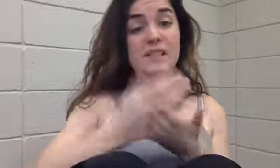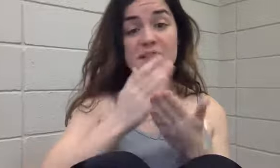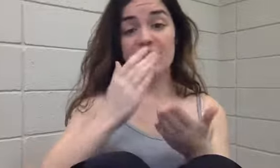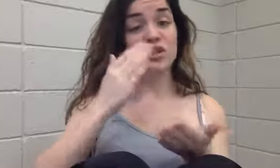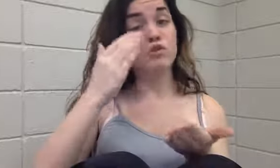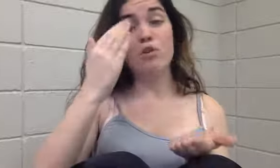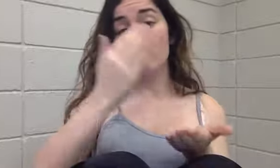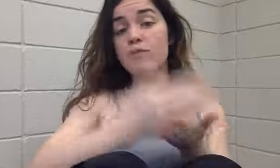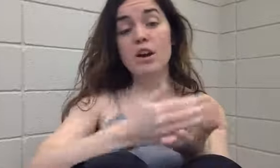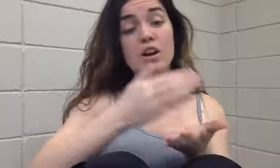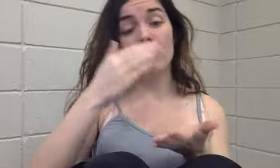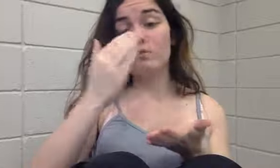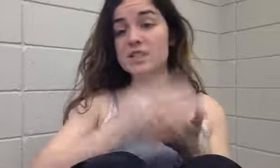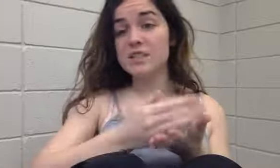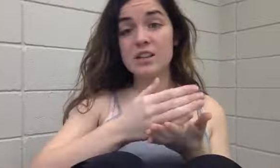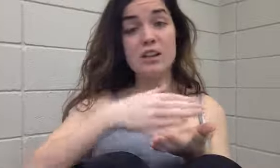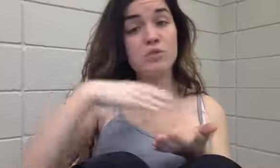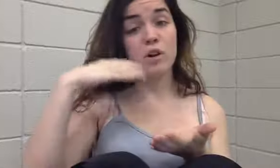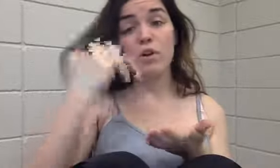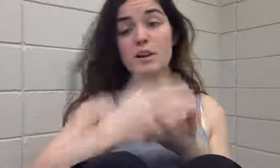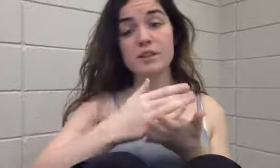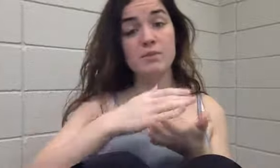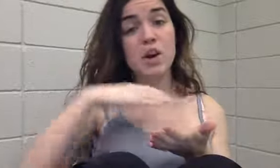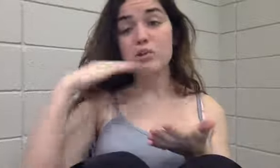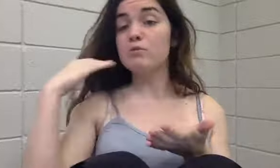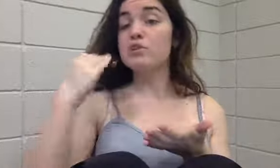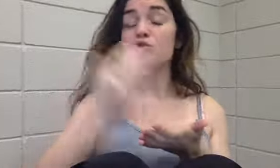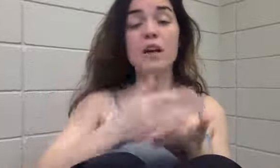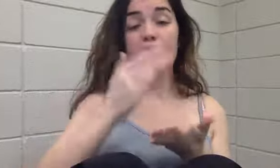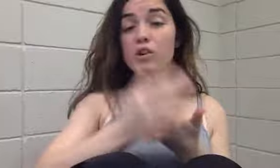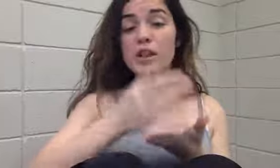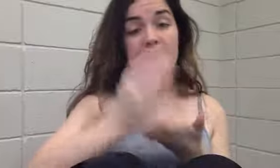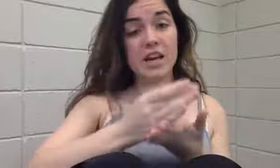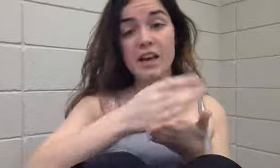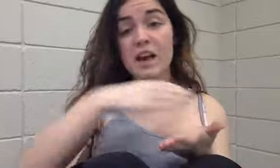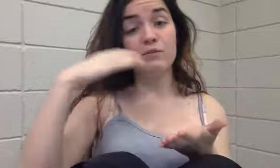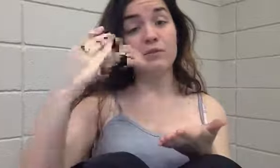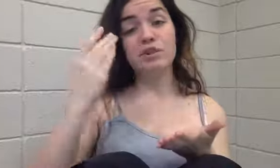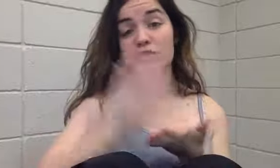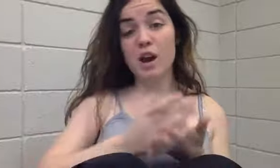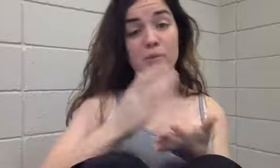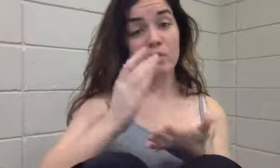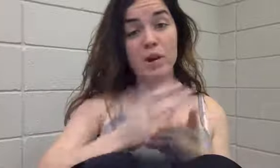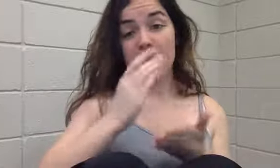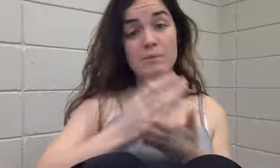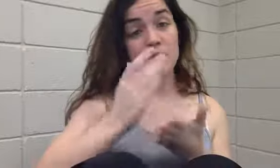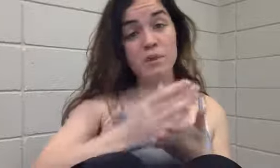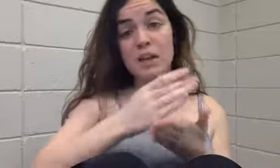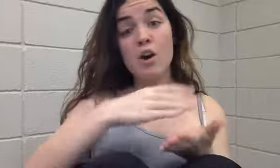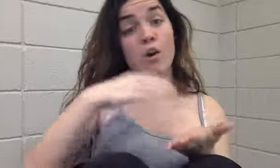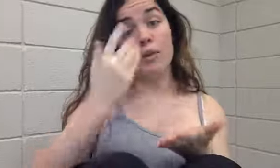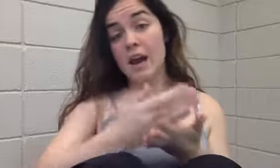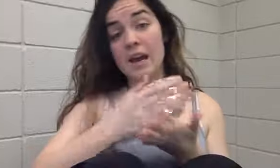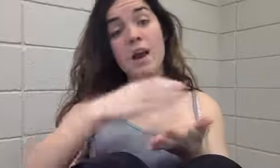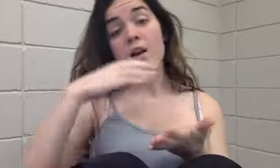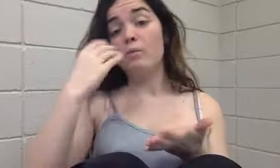things. You are resilient, you are awesome, you are doing a good thing if you are stopping what I am doing. Okay, and we all